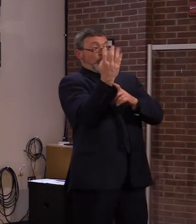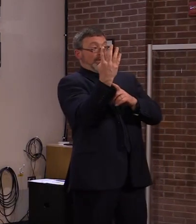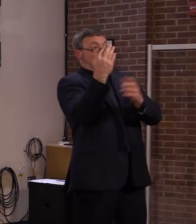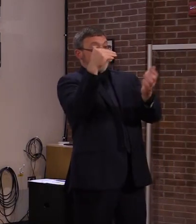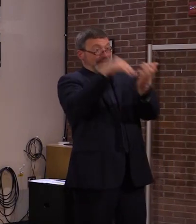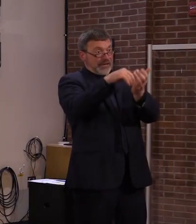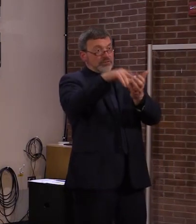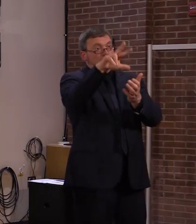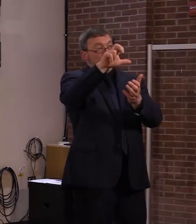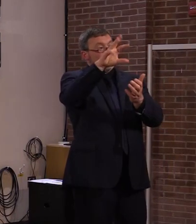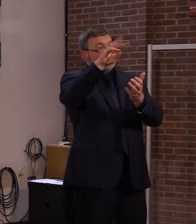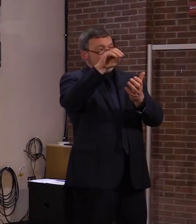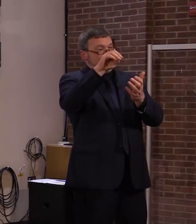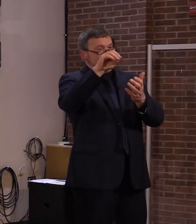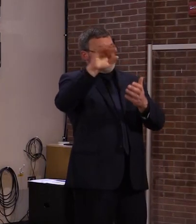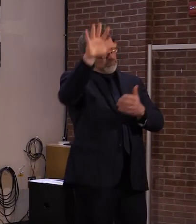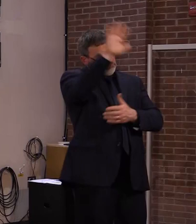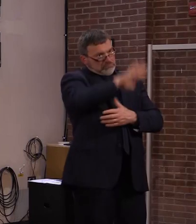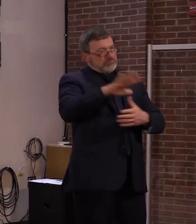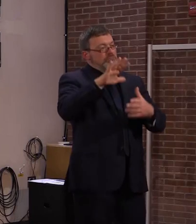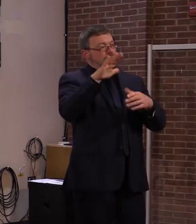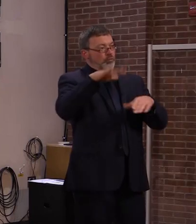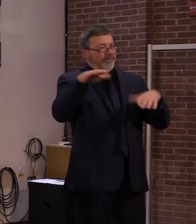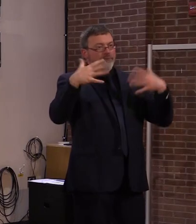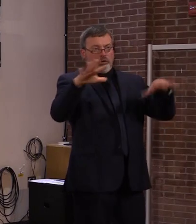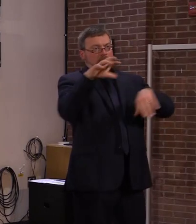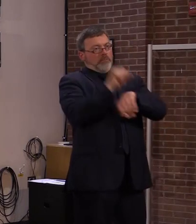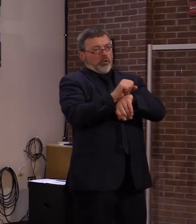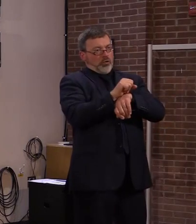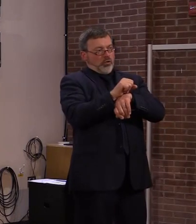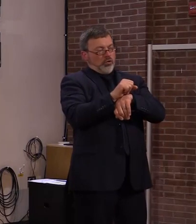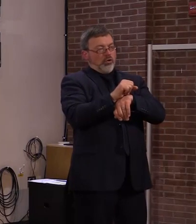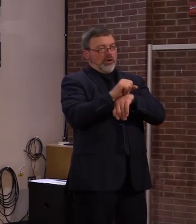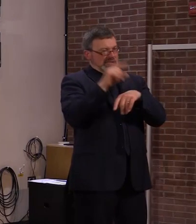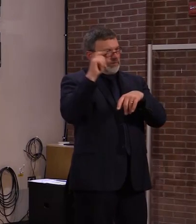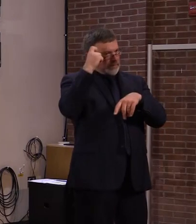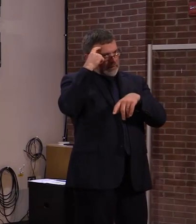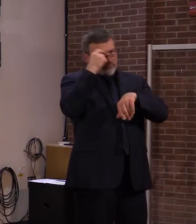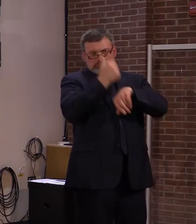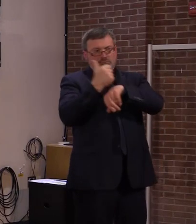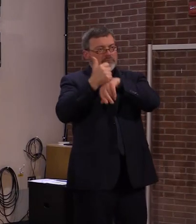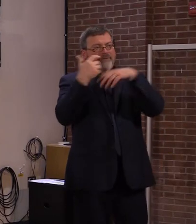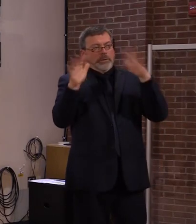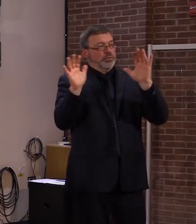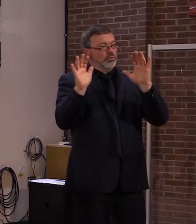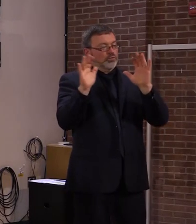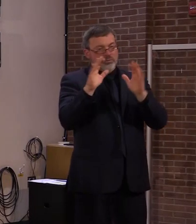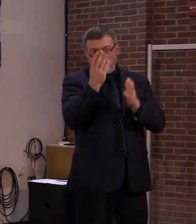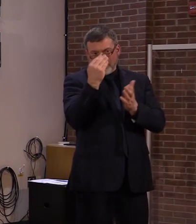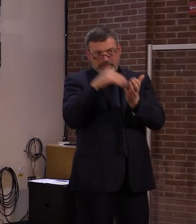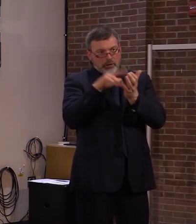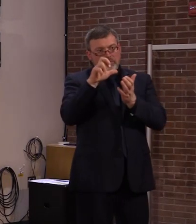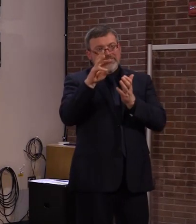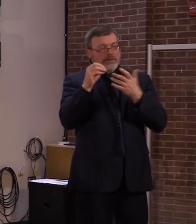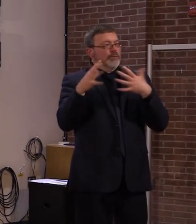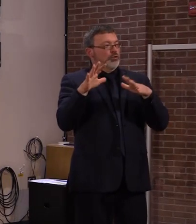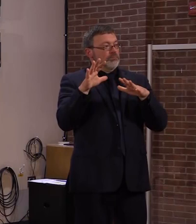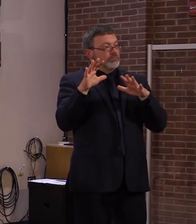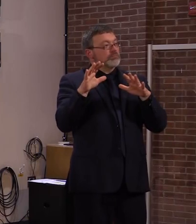14,360 children ages 5 to 11 that you cited that appointments to get vaccinated or